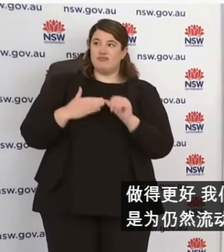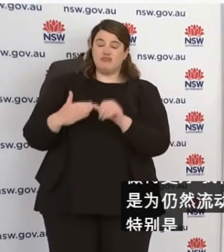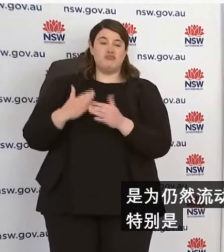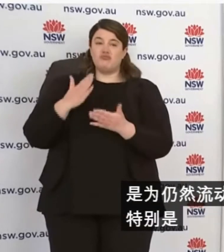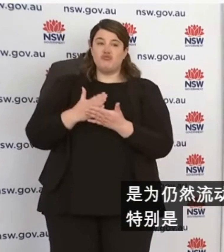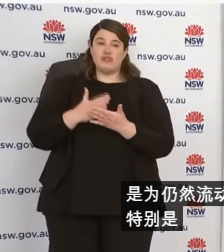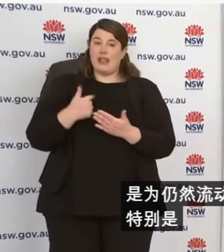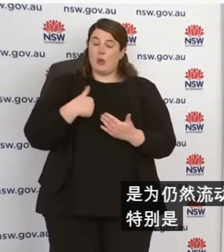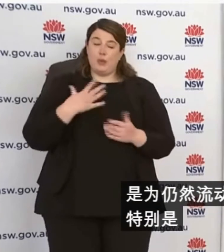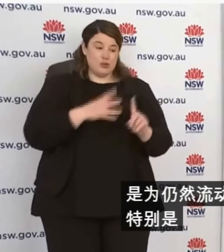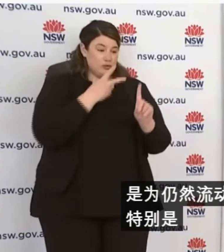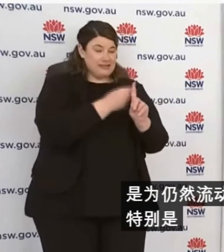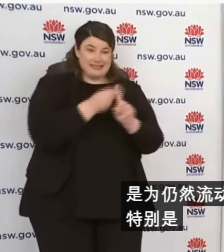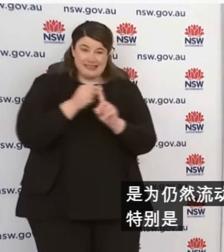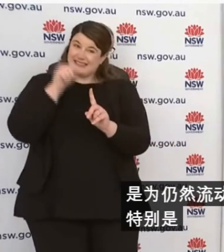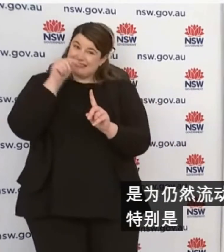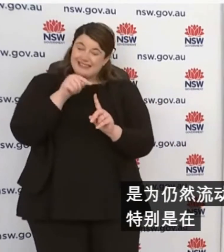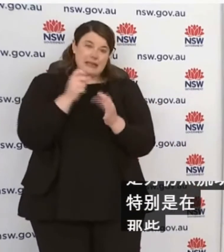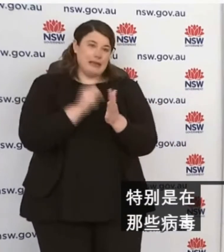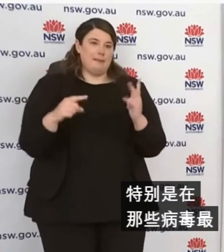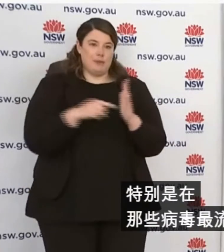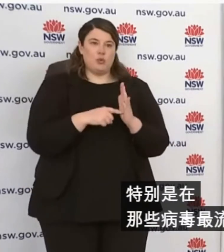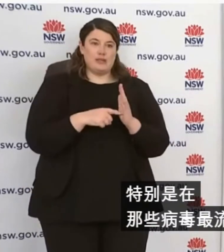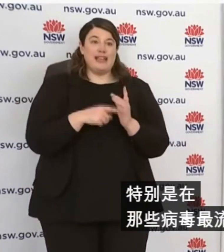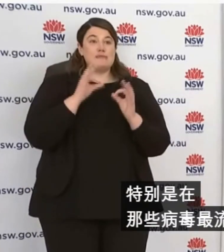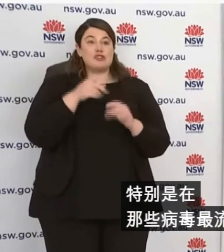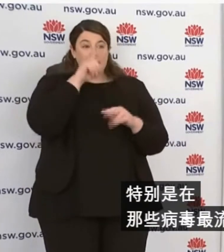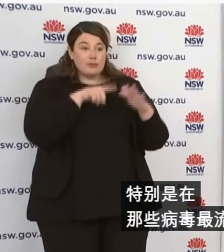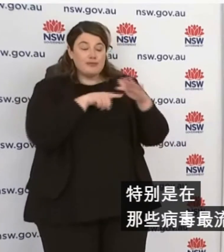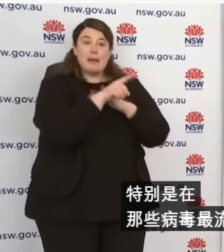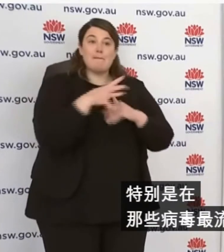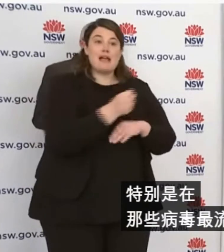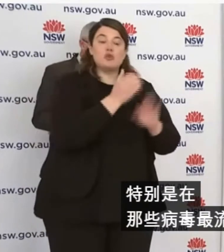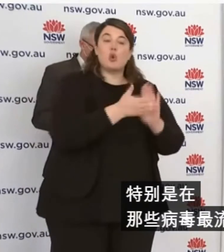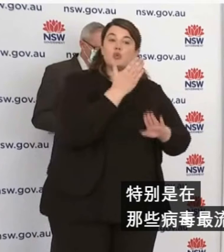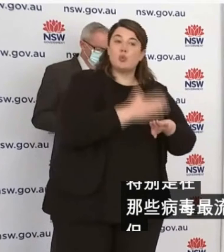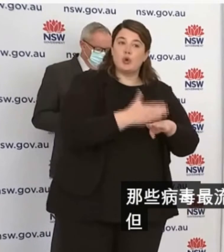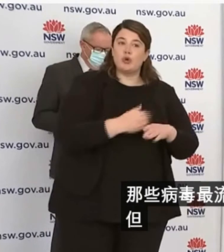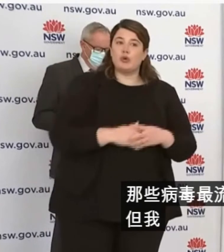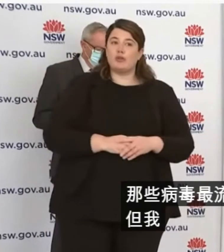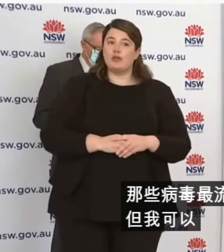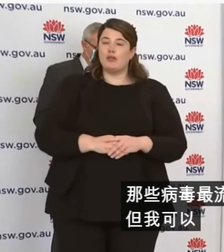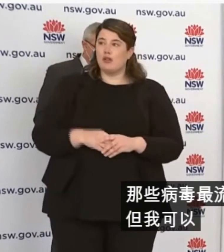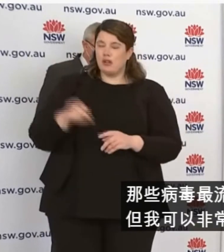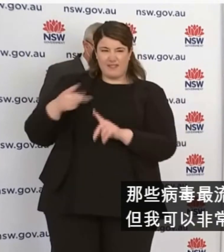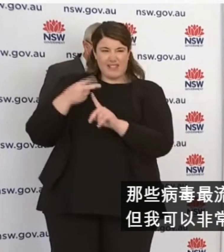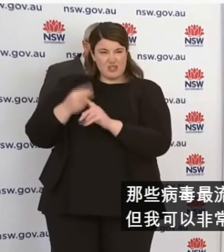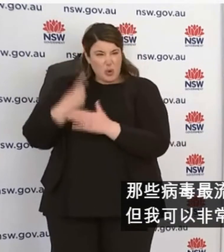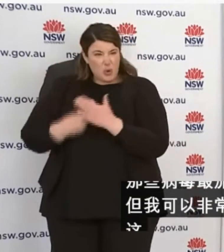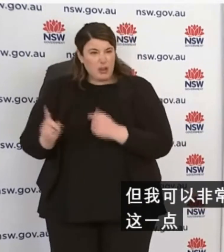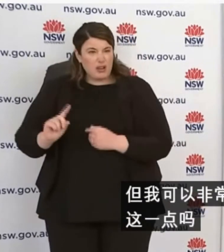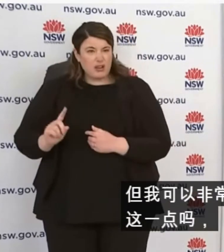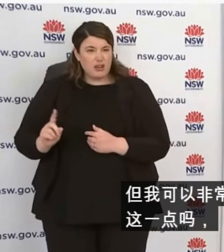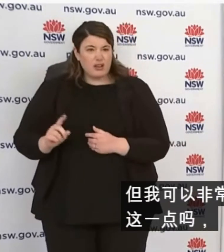mobile, especially in those communities where the virus is most prevalent. But can I be very clear